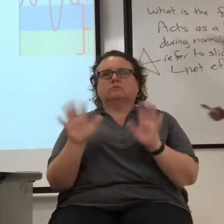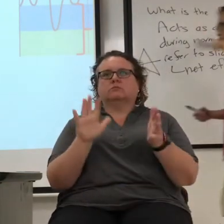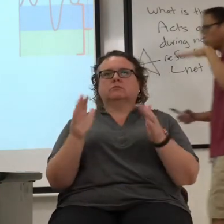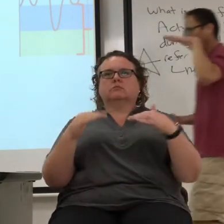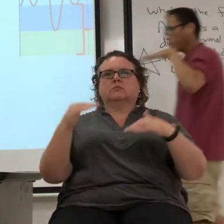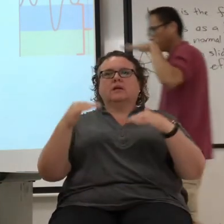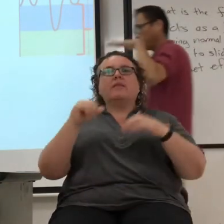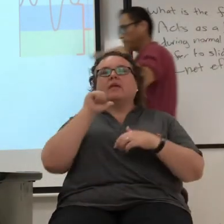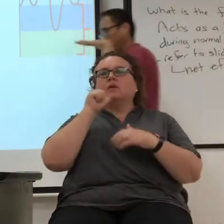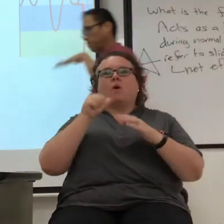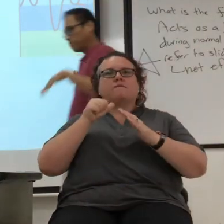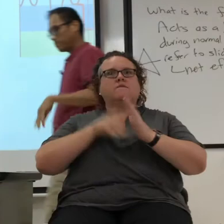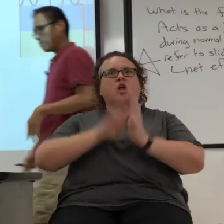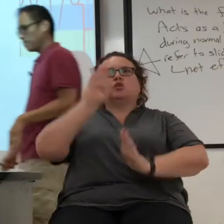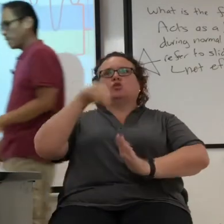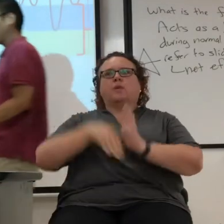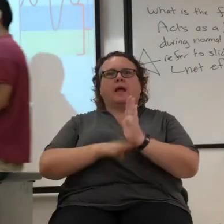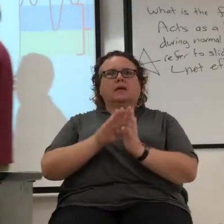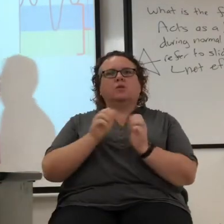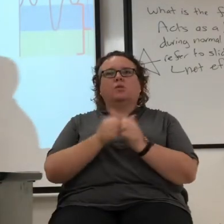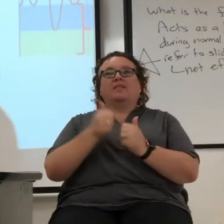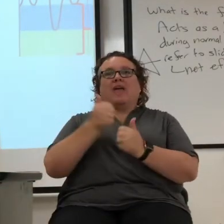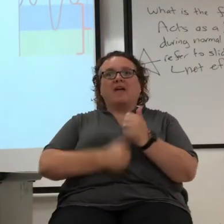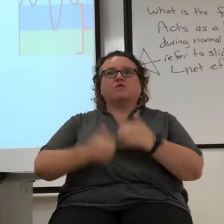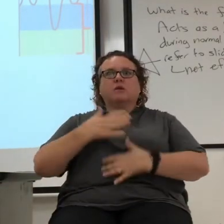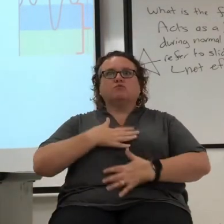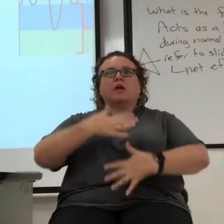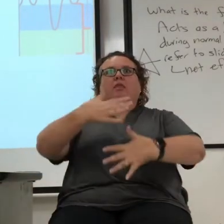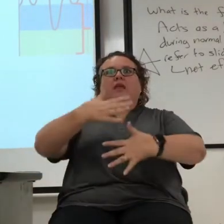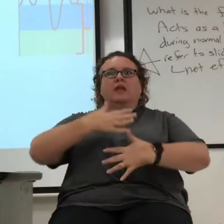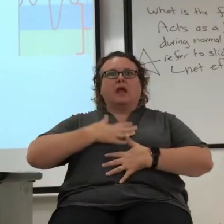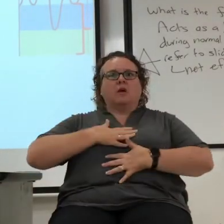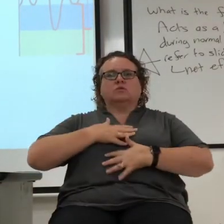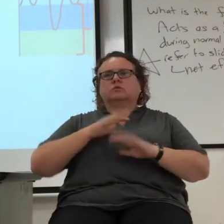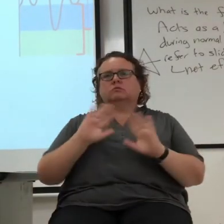They don't fluctuate with every breath in, every breath out.